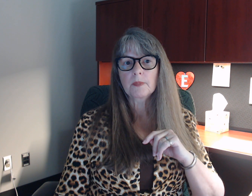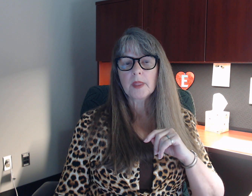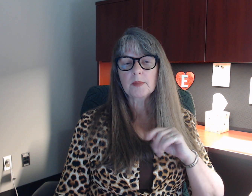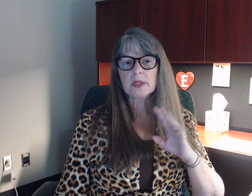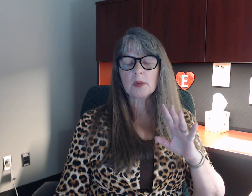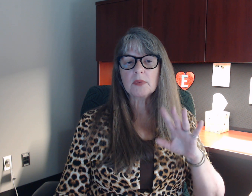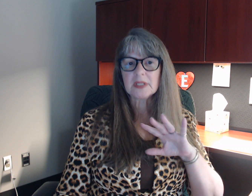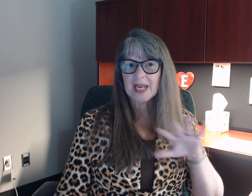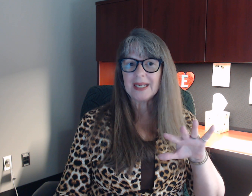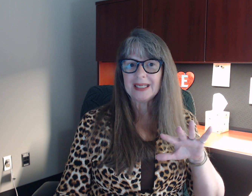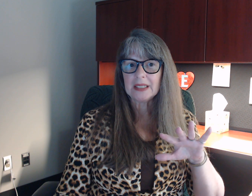but it's someone that's cutting in line.